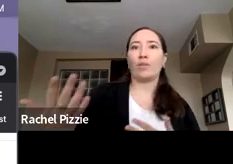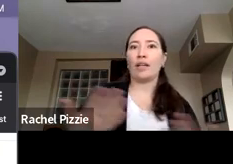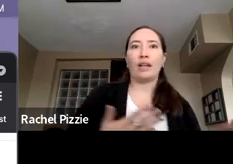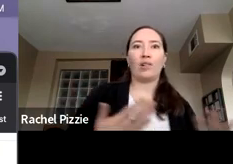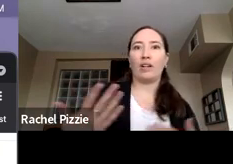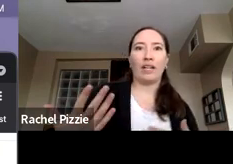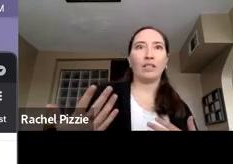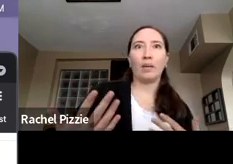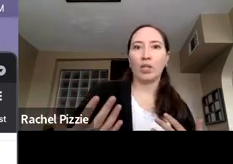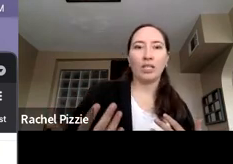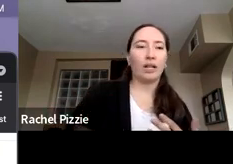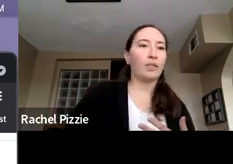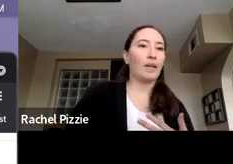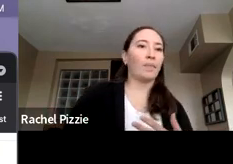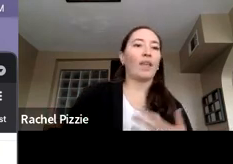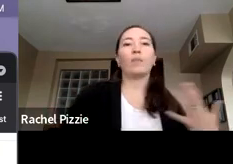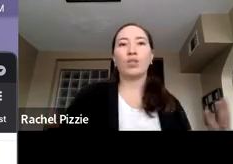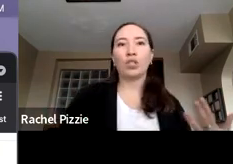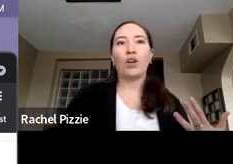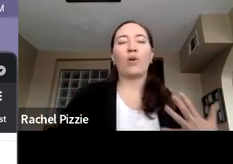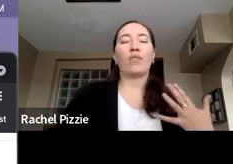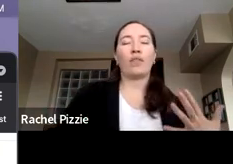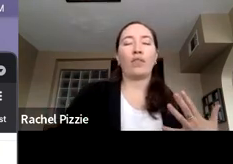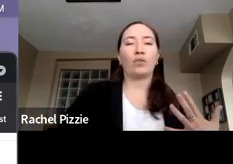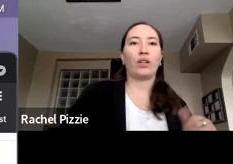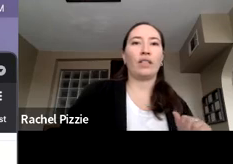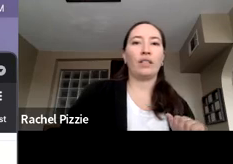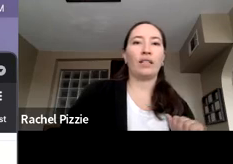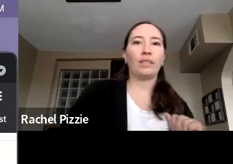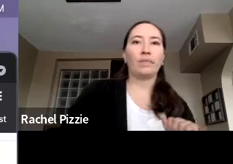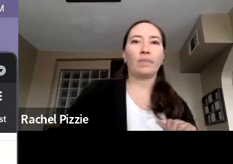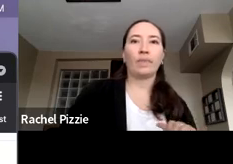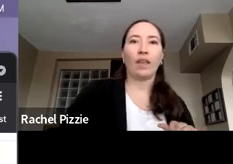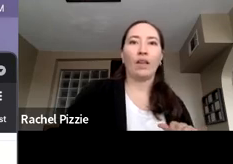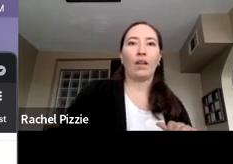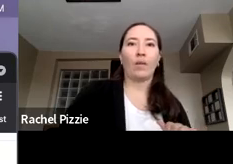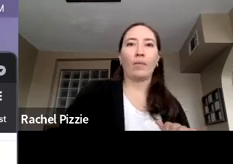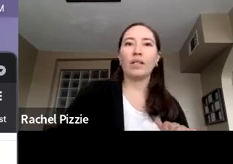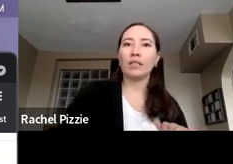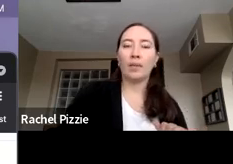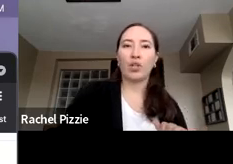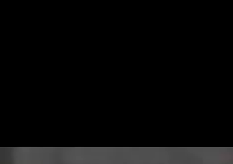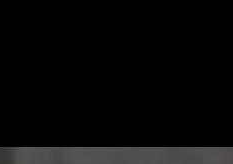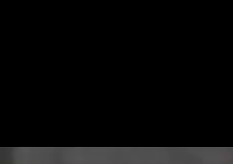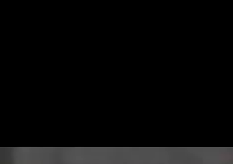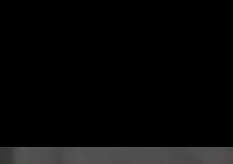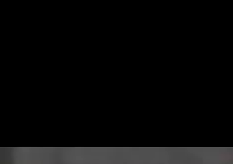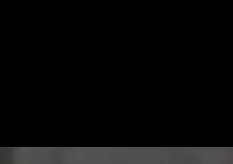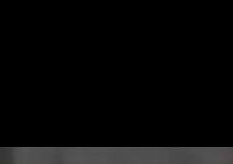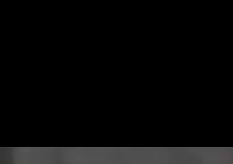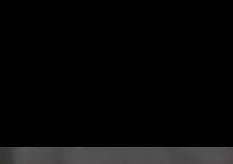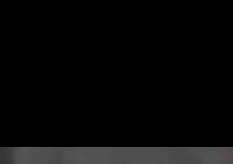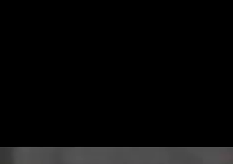more intermediate or advanced options that I present, but just know that those are in the slides. Okay, I'm going to stop sharing at this